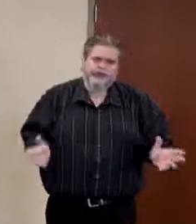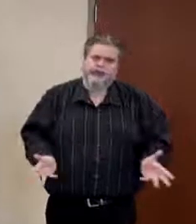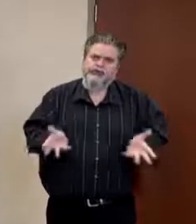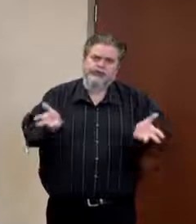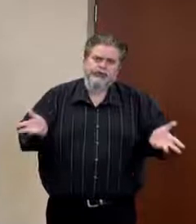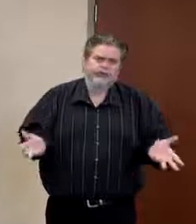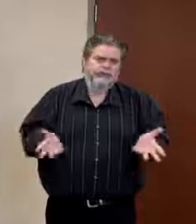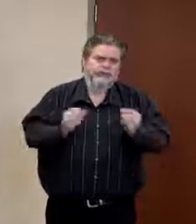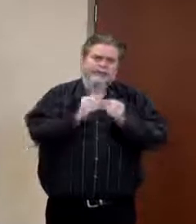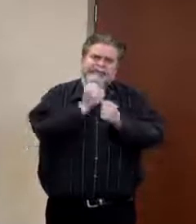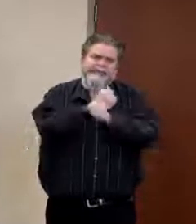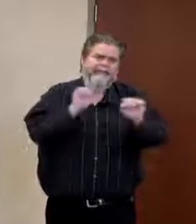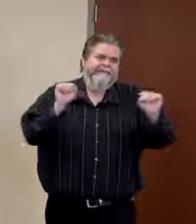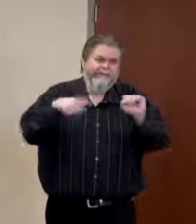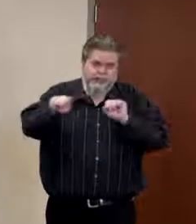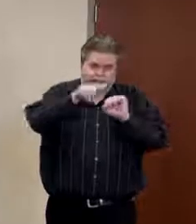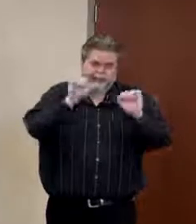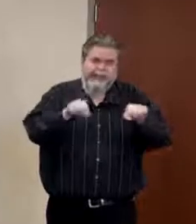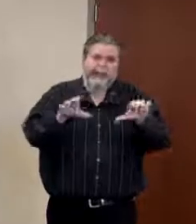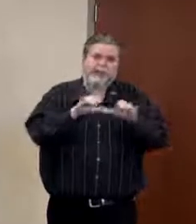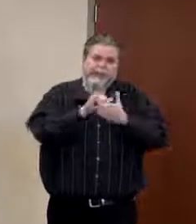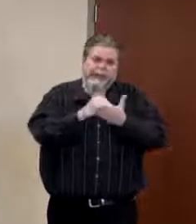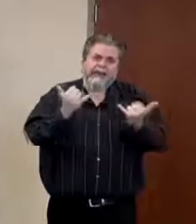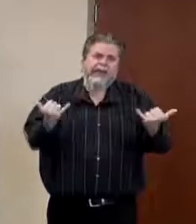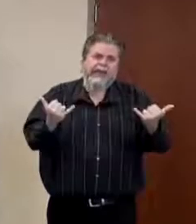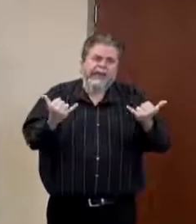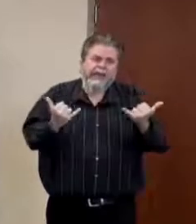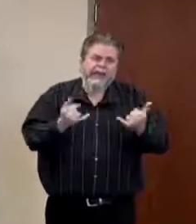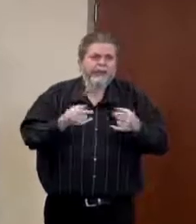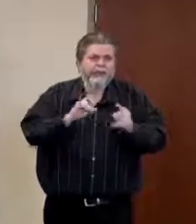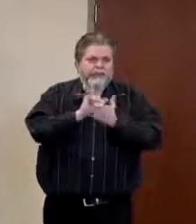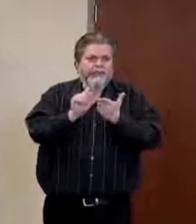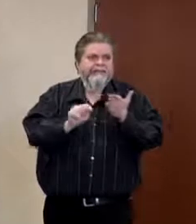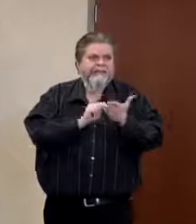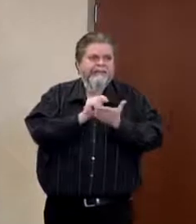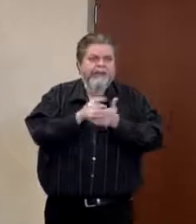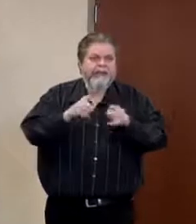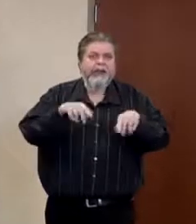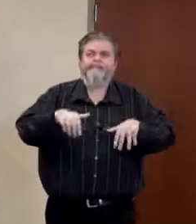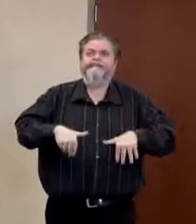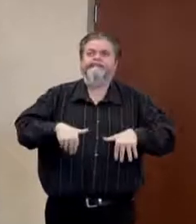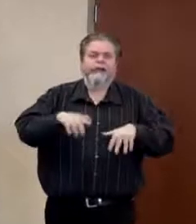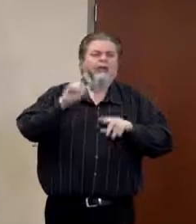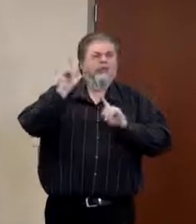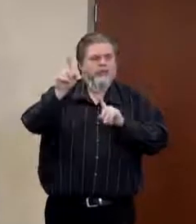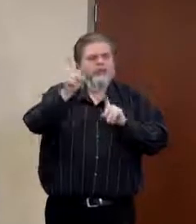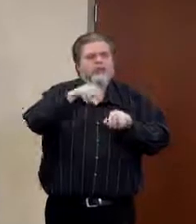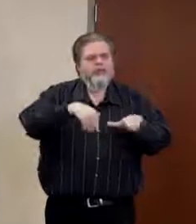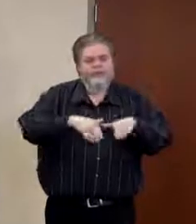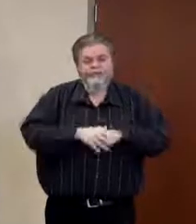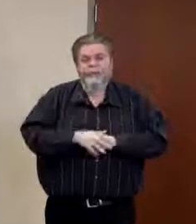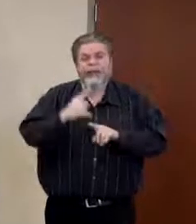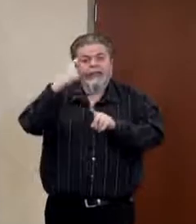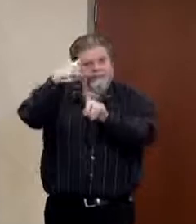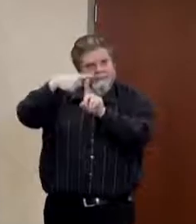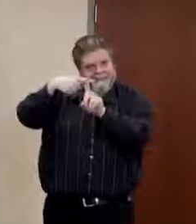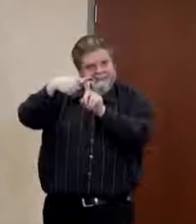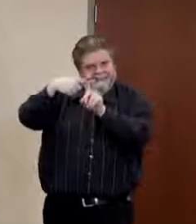That's a safe activity that we can all do right now during this time. So I'd ask that people consider doing that.